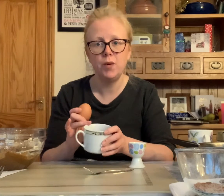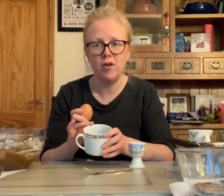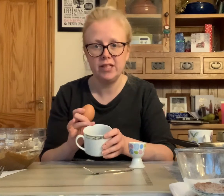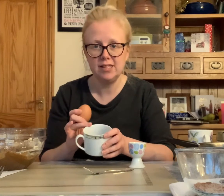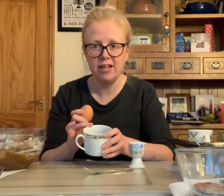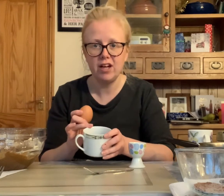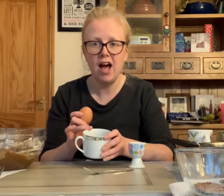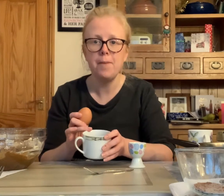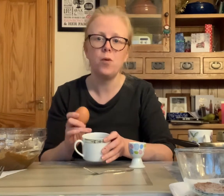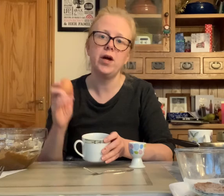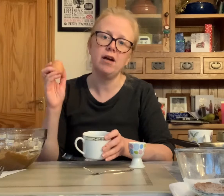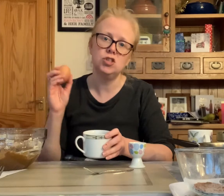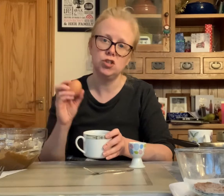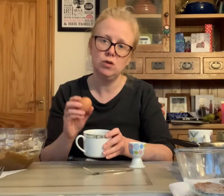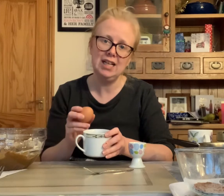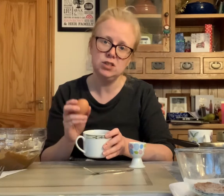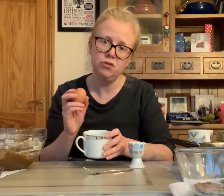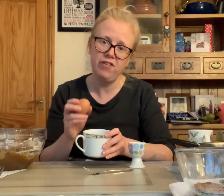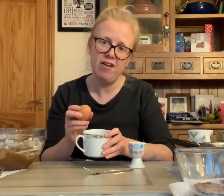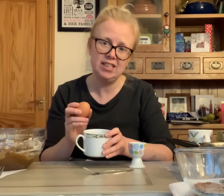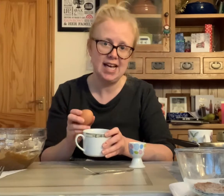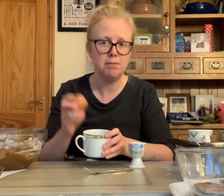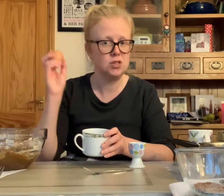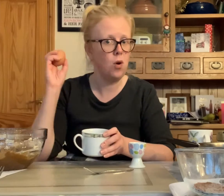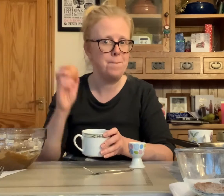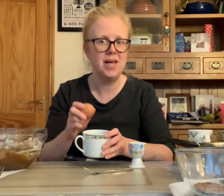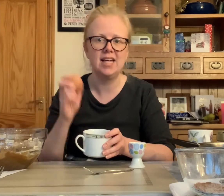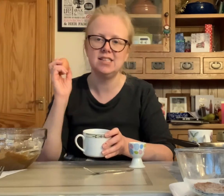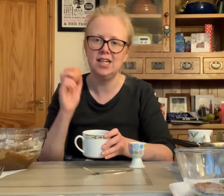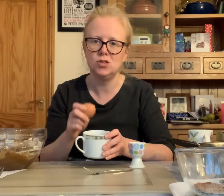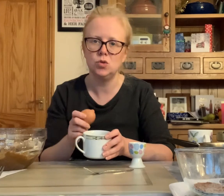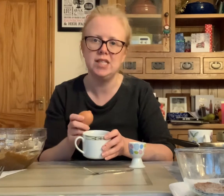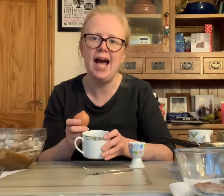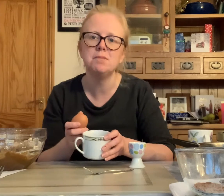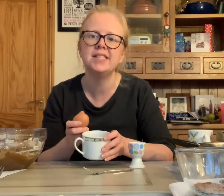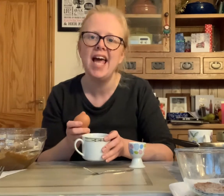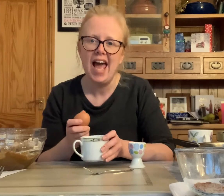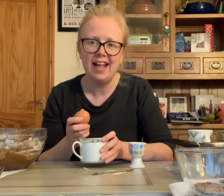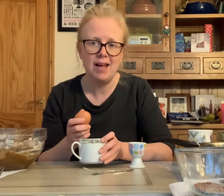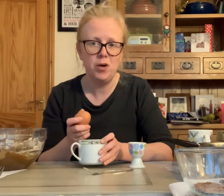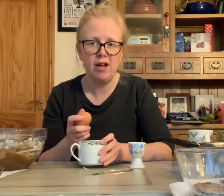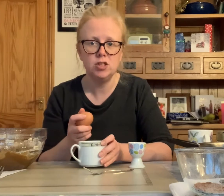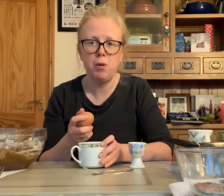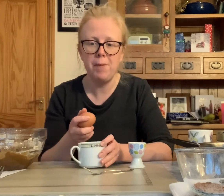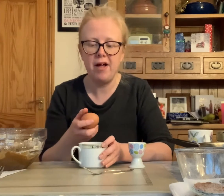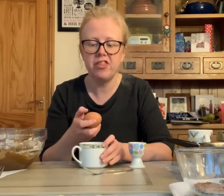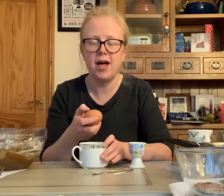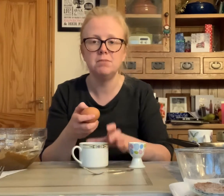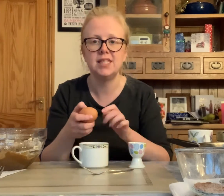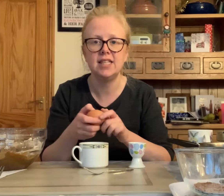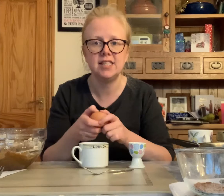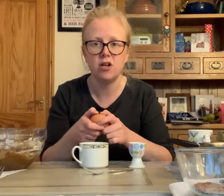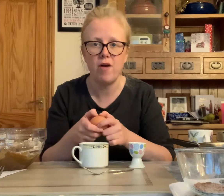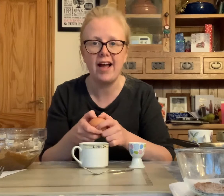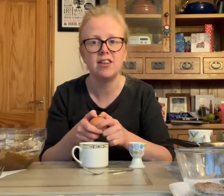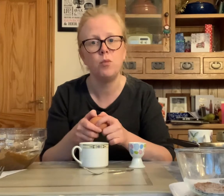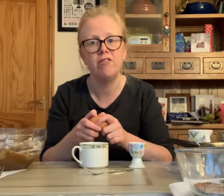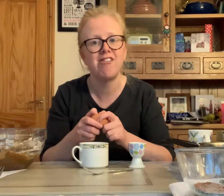on the side of a cup. We're going to do little fairy taps, not big dinosaur taps. And then we're going to pop our thumbs into the crack that we've